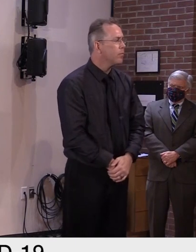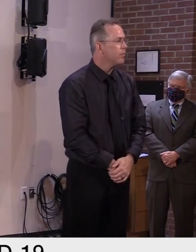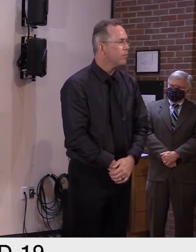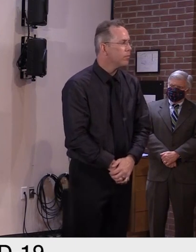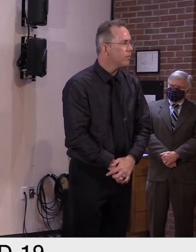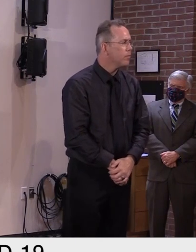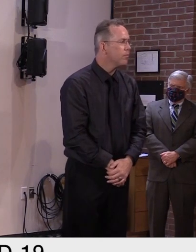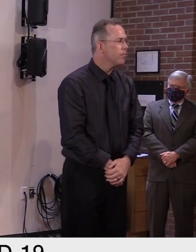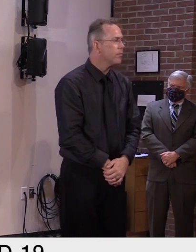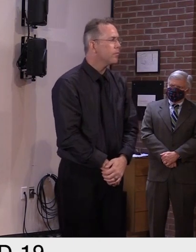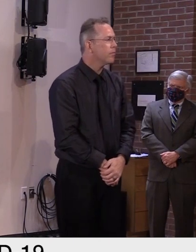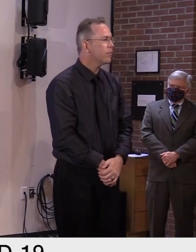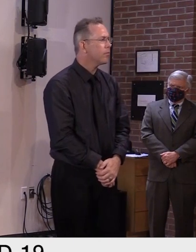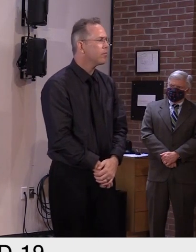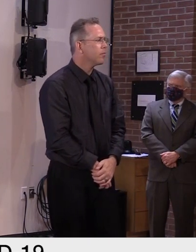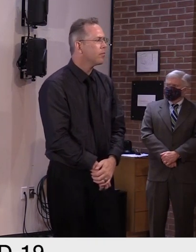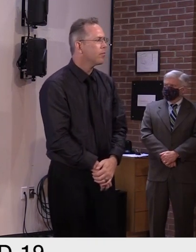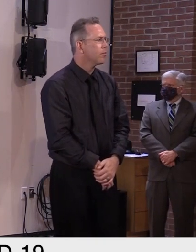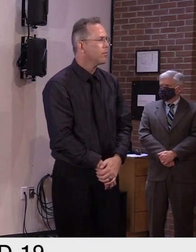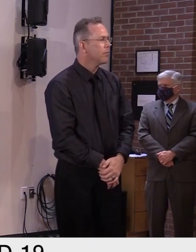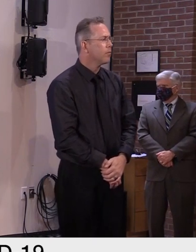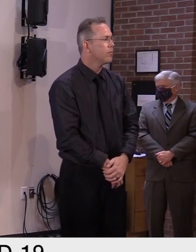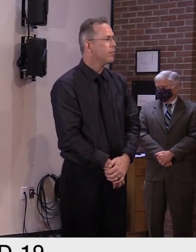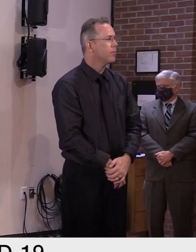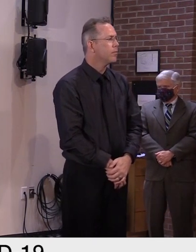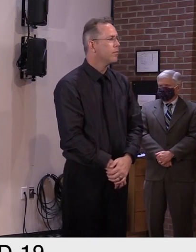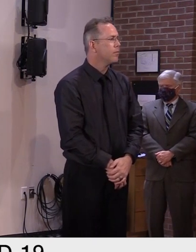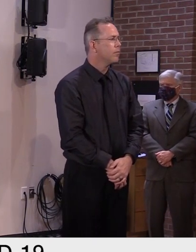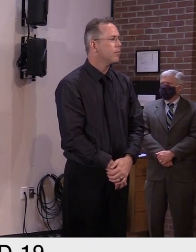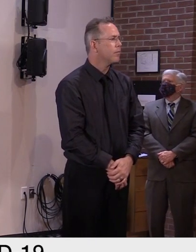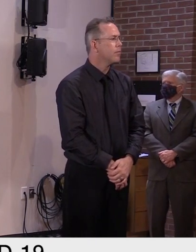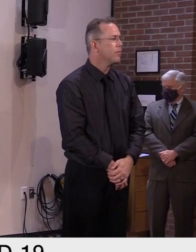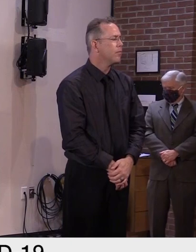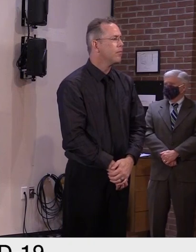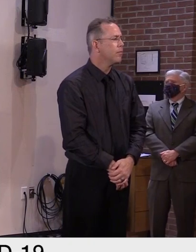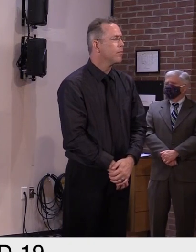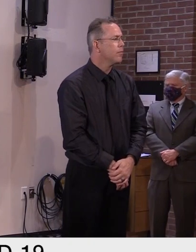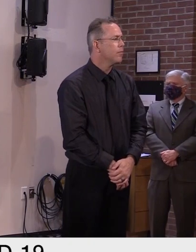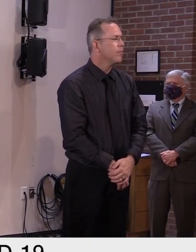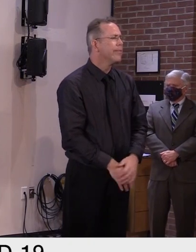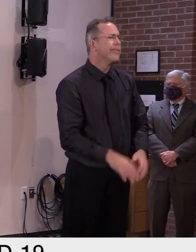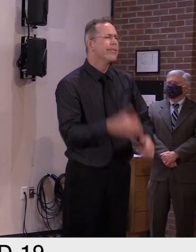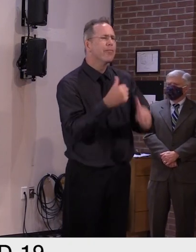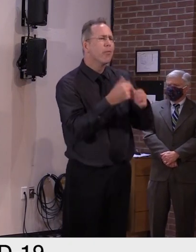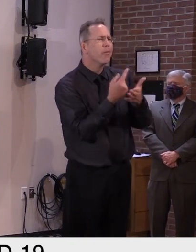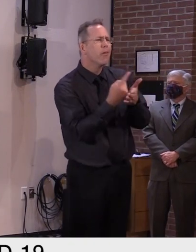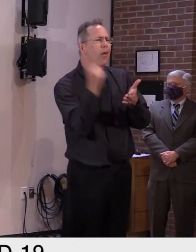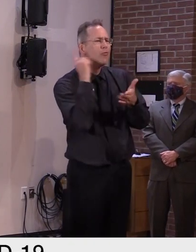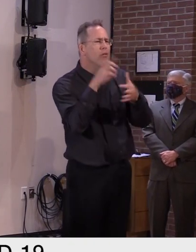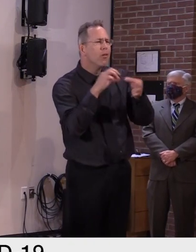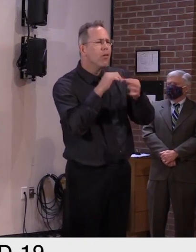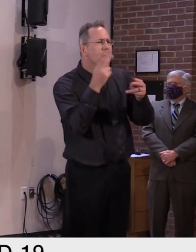weren't connected, so I just wanted to kind of clarify that now has changed. Yeah,